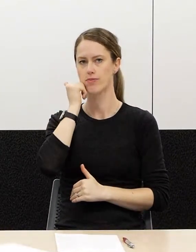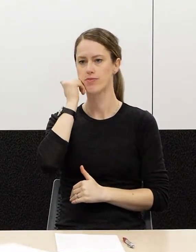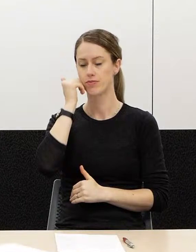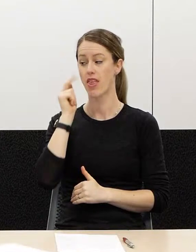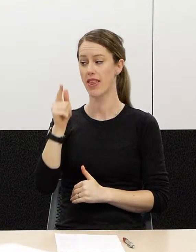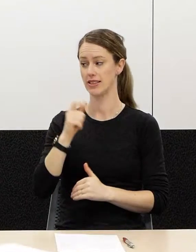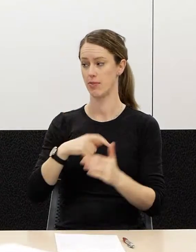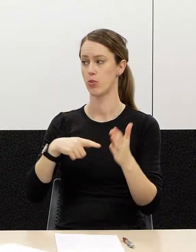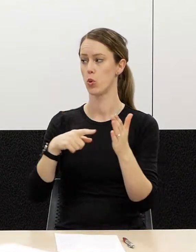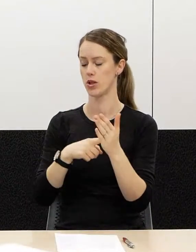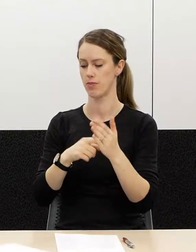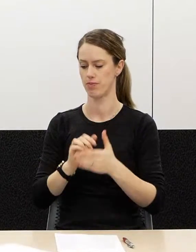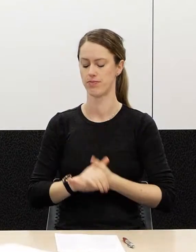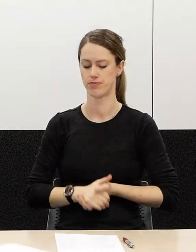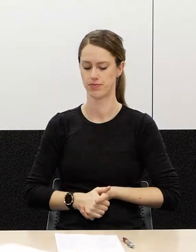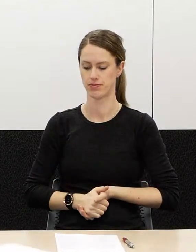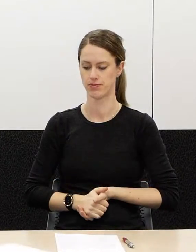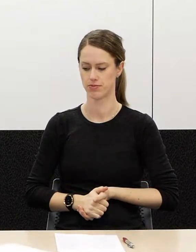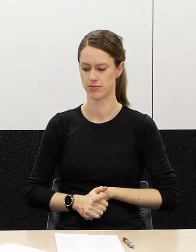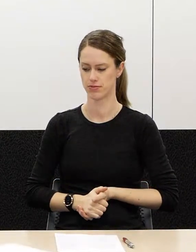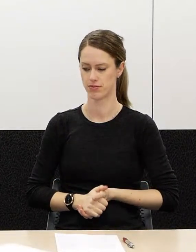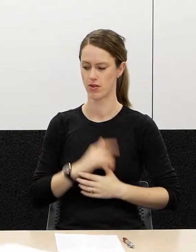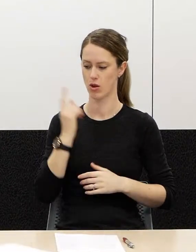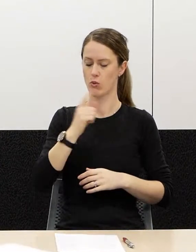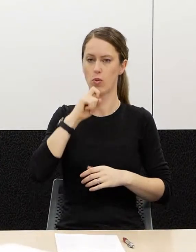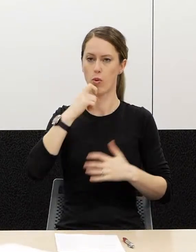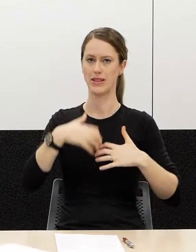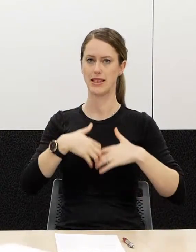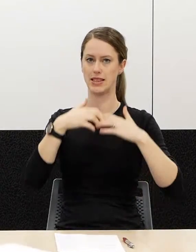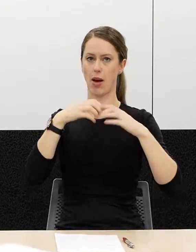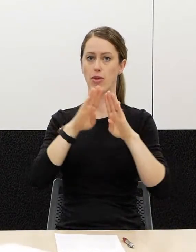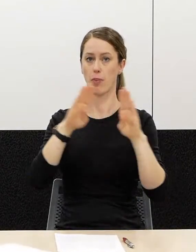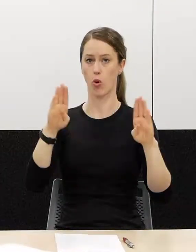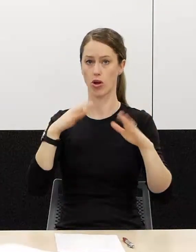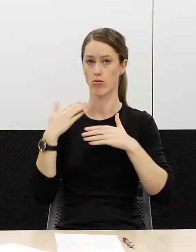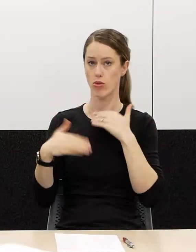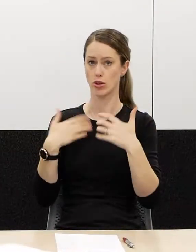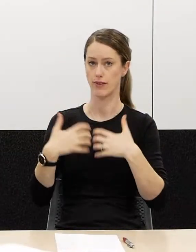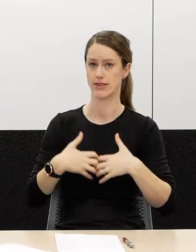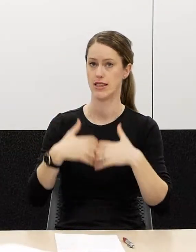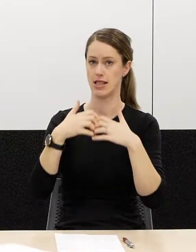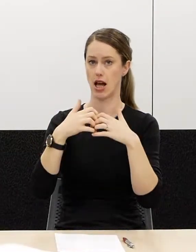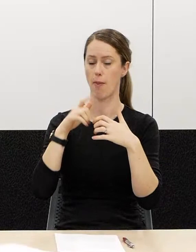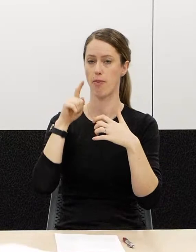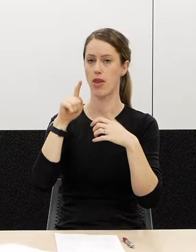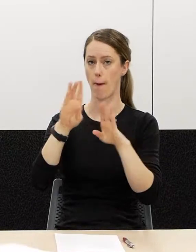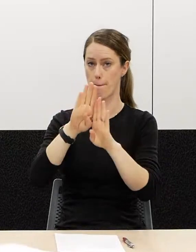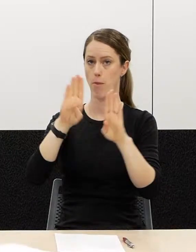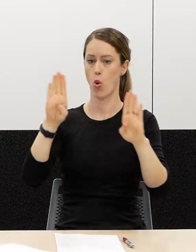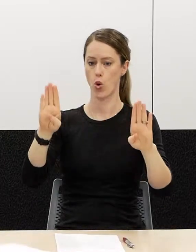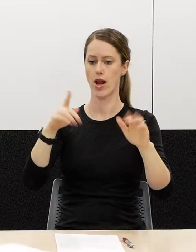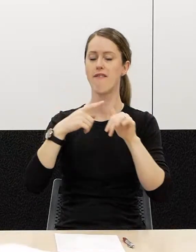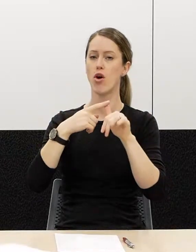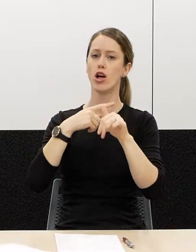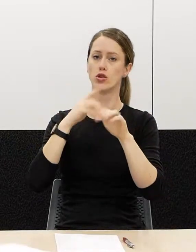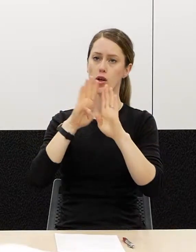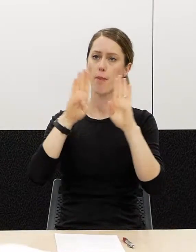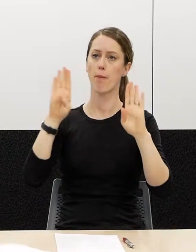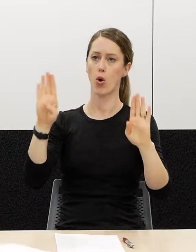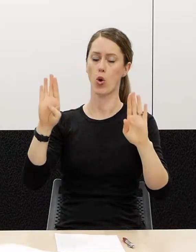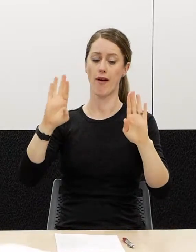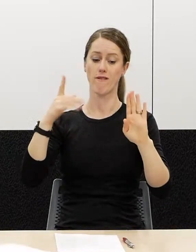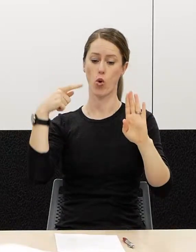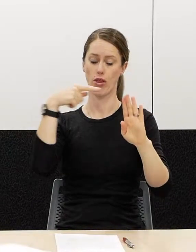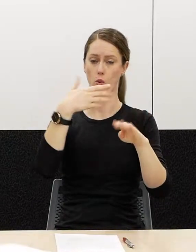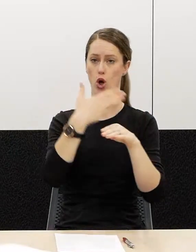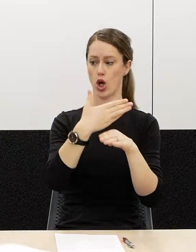key question. So we will be setting up the board. We're in the process of setting up the board, the advisory board for